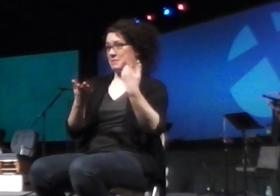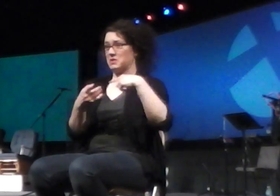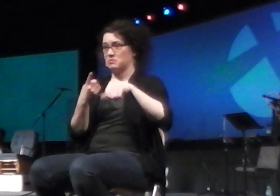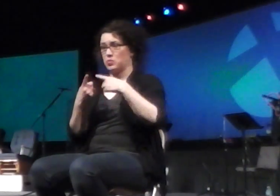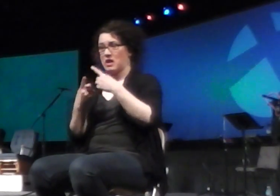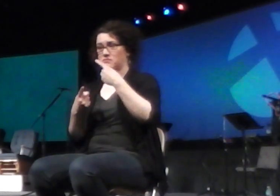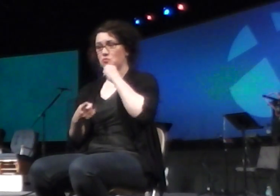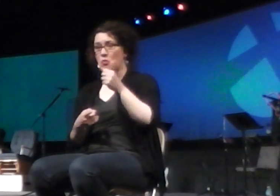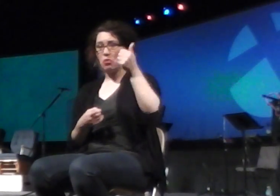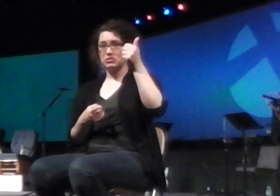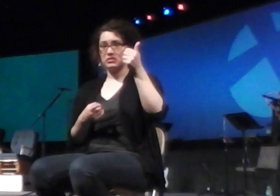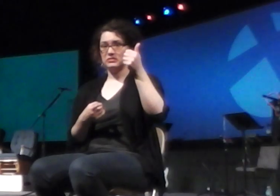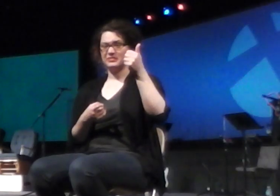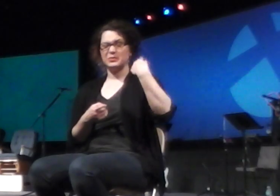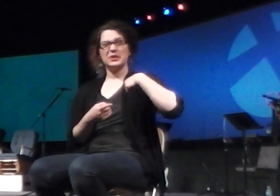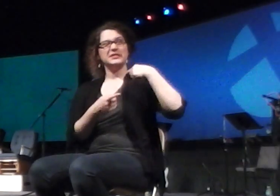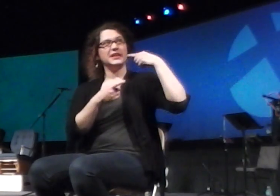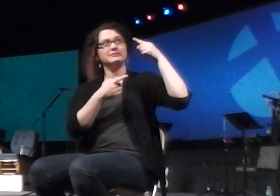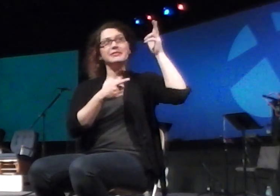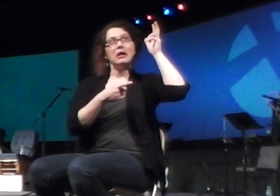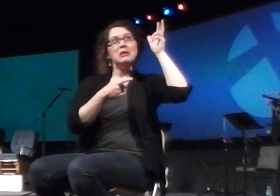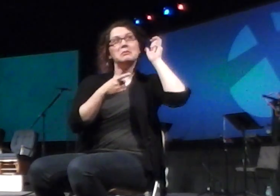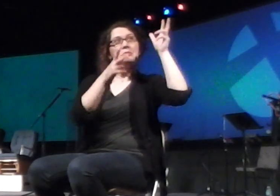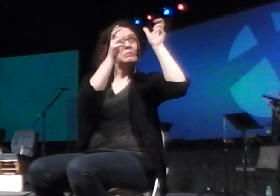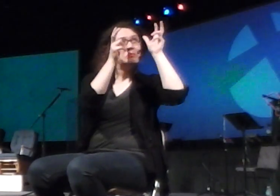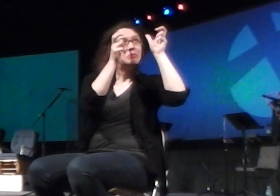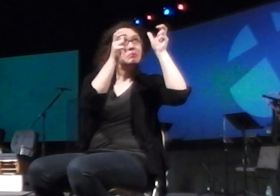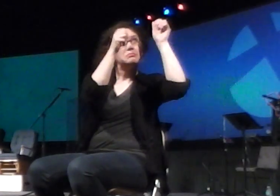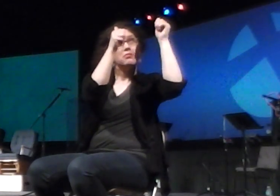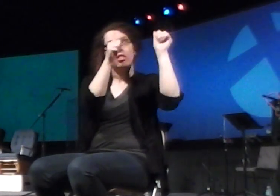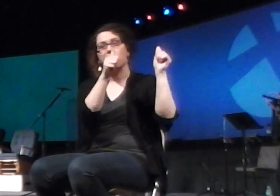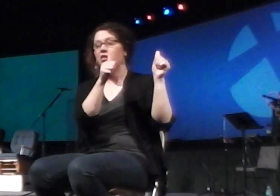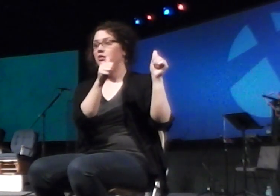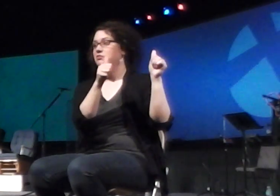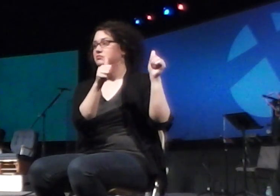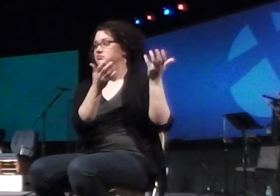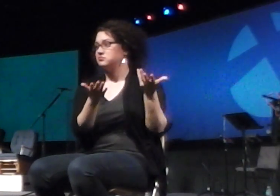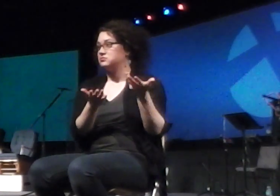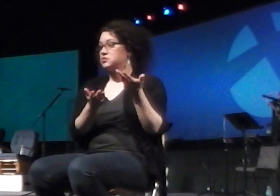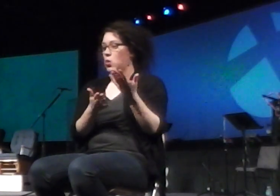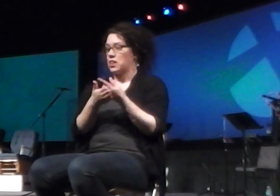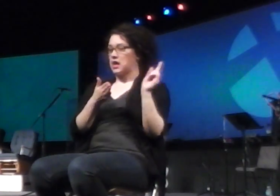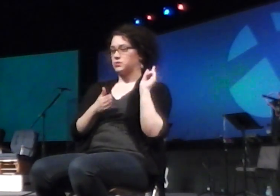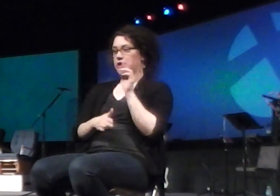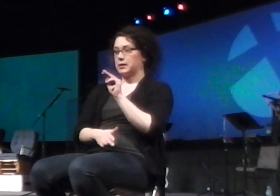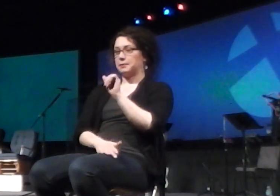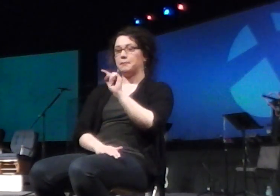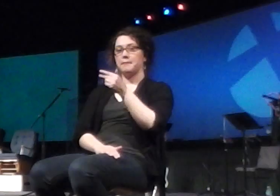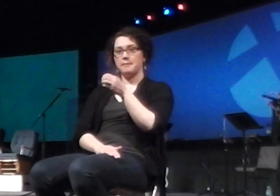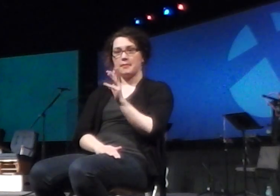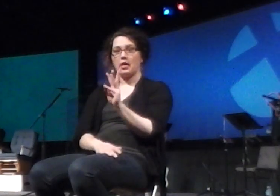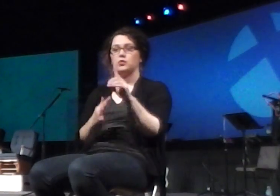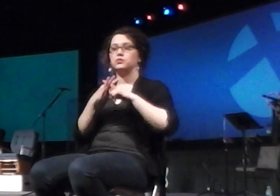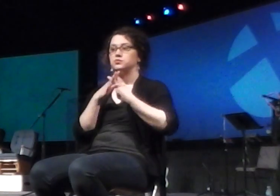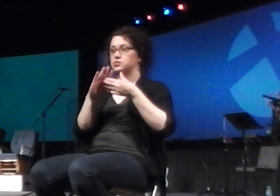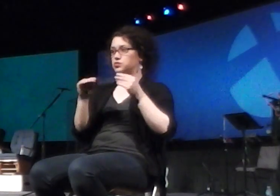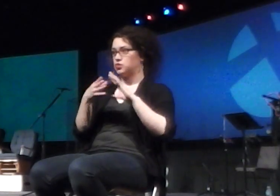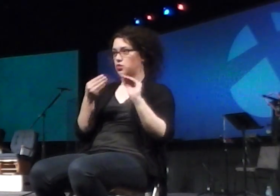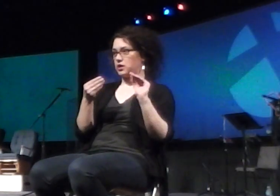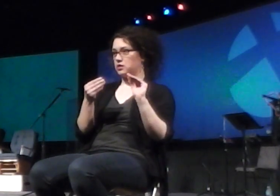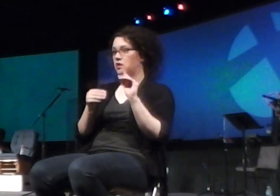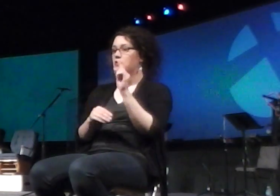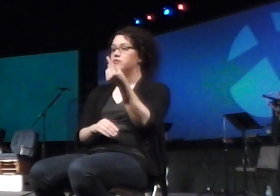I want to look at a story today, and it's Matthew started the first part of the story last week, if you were here, and we've been looking at this story